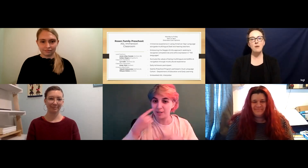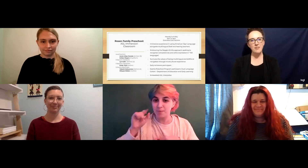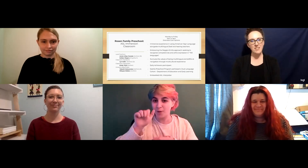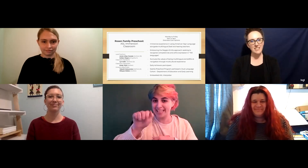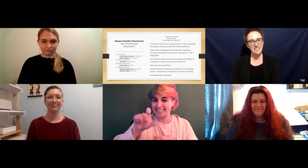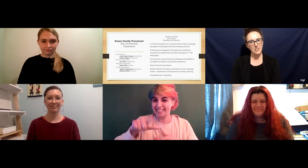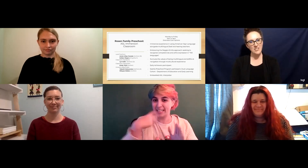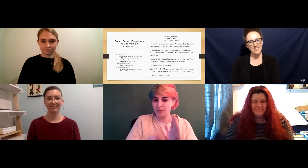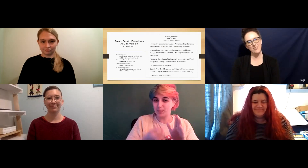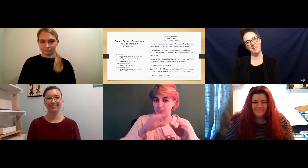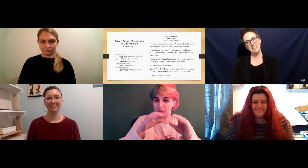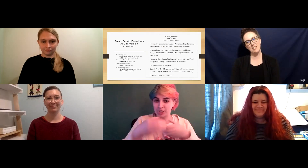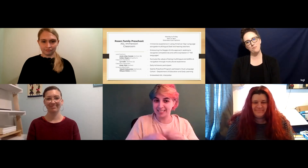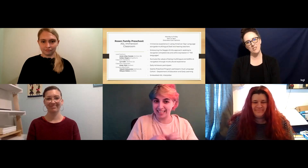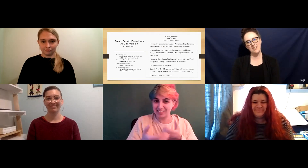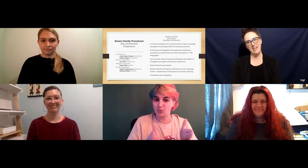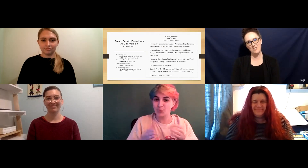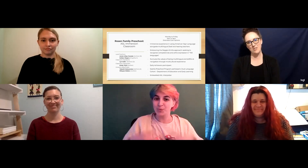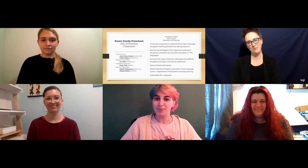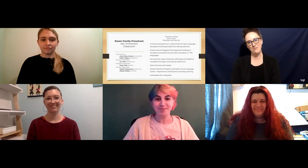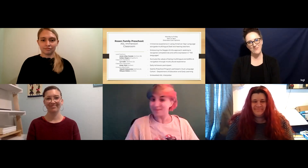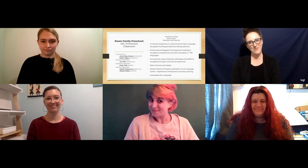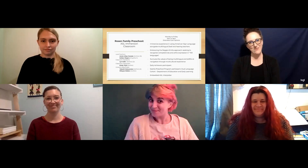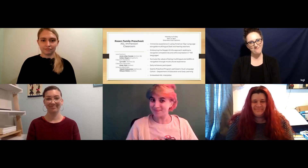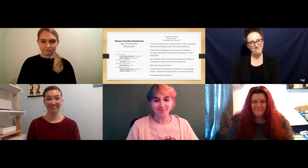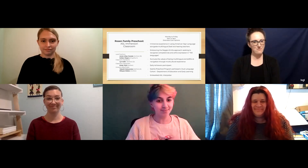And I'm one of the lead teachers for the ASL immersion classroom.